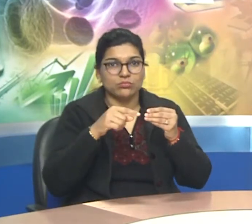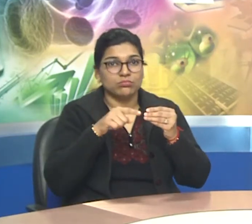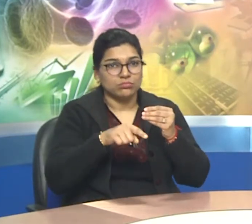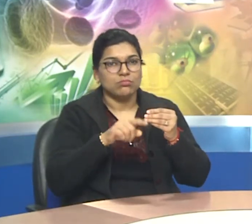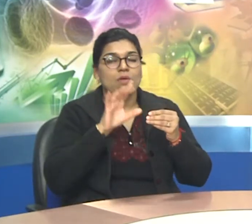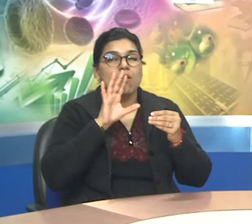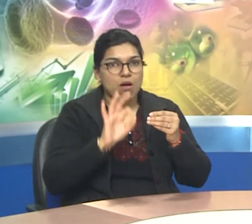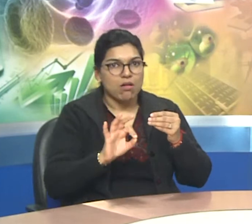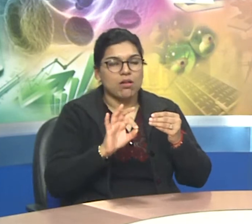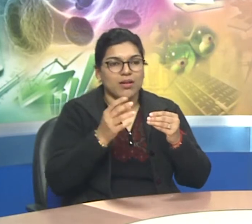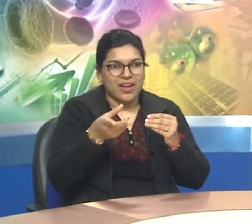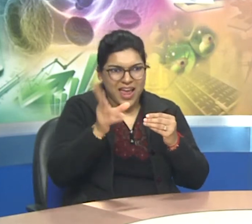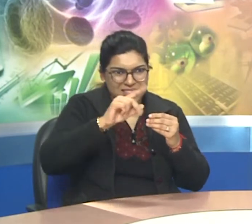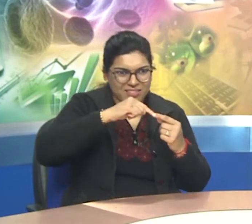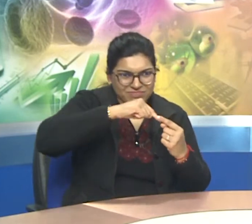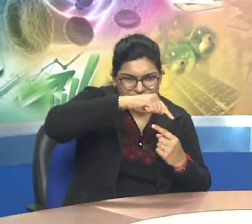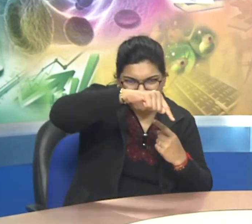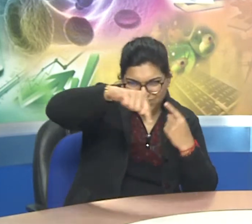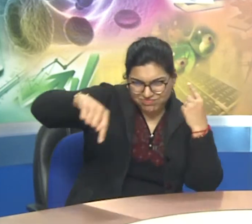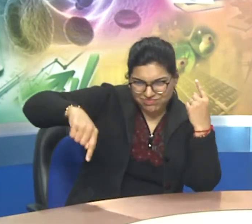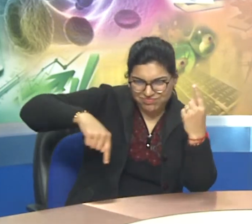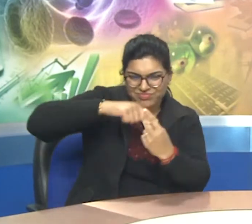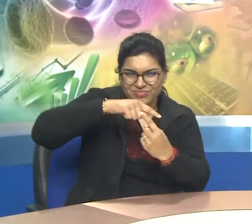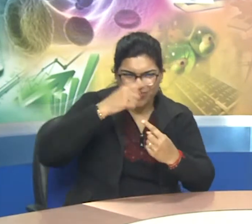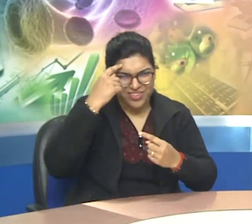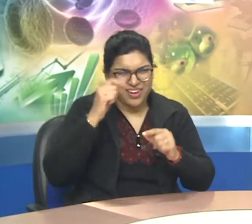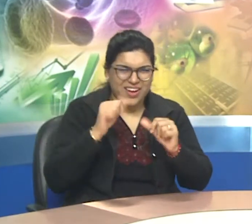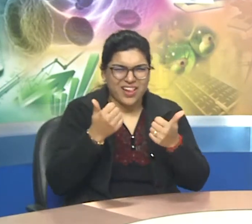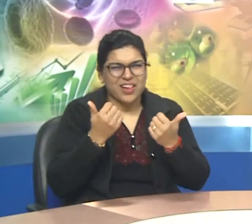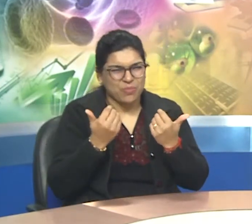Plastic is one of the most difficult substances to recycle.